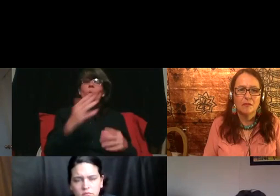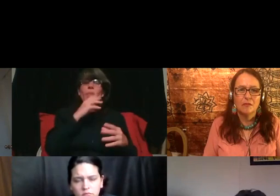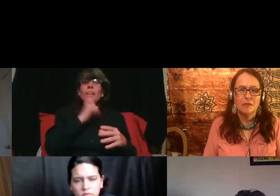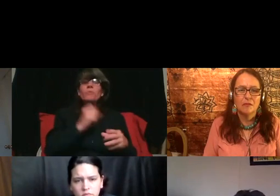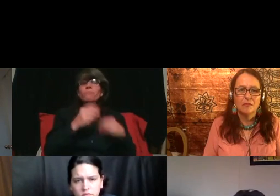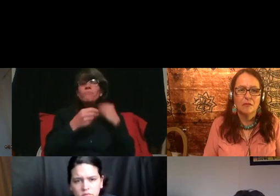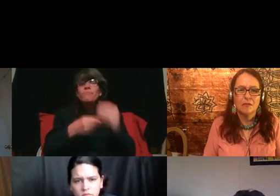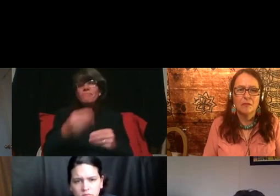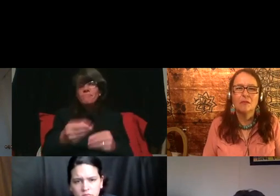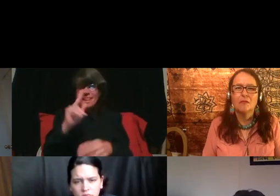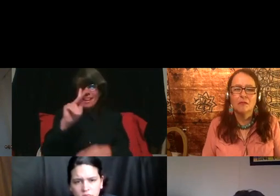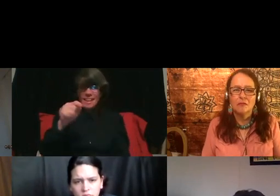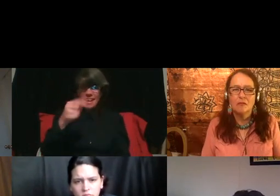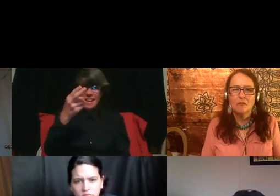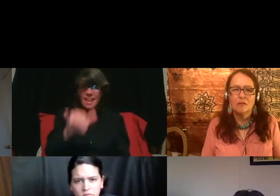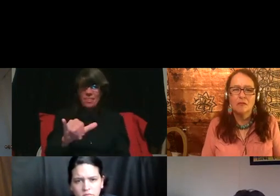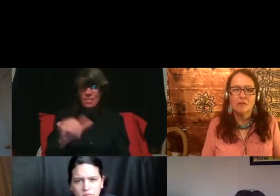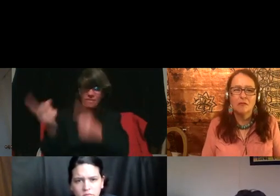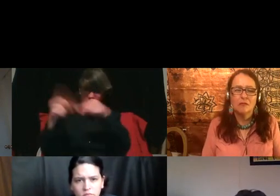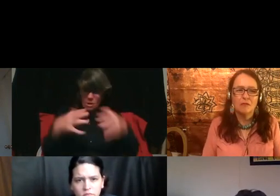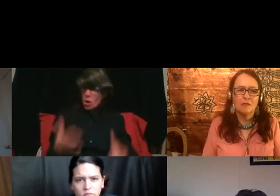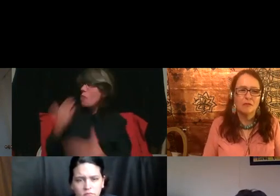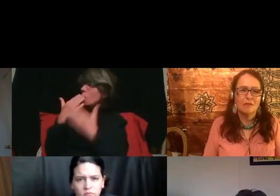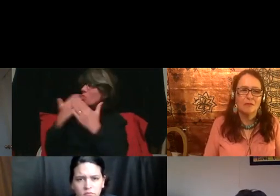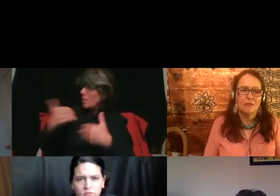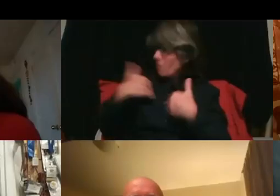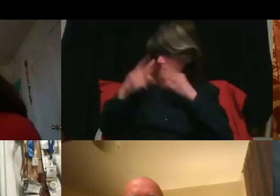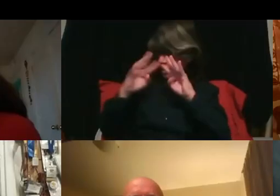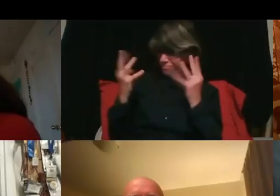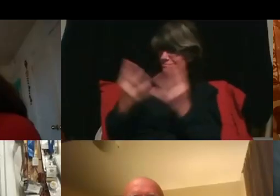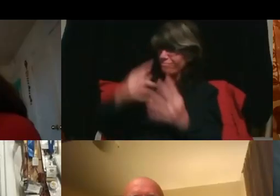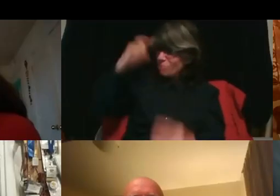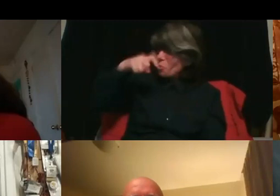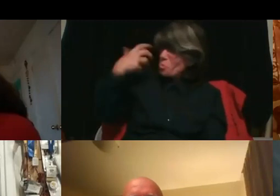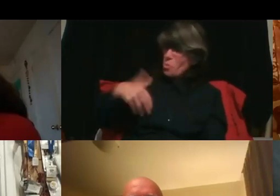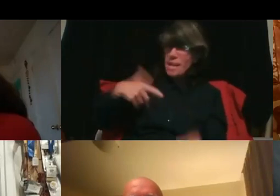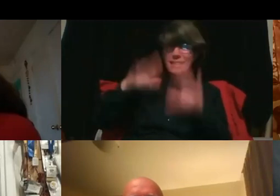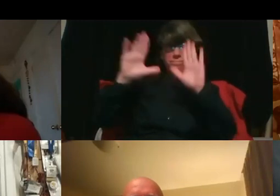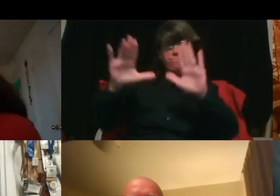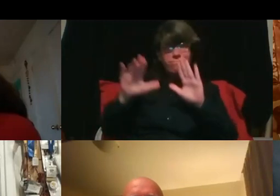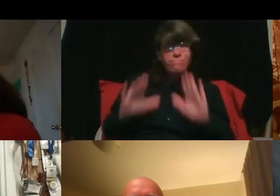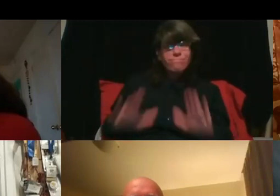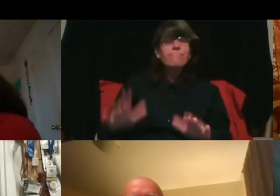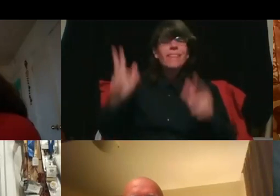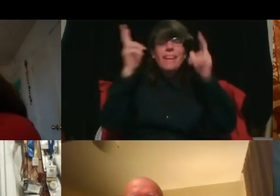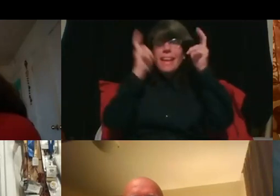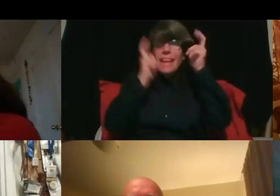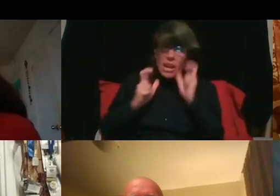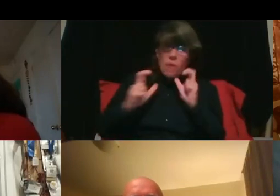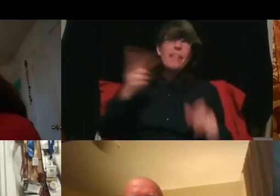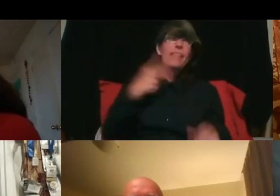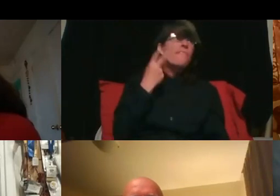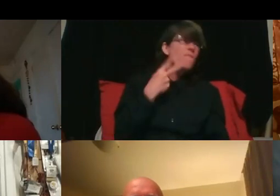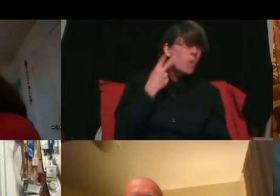here. Thank you for having this series. It's awesome hearing all the many different voices and the